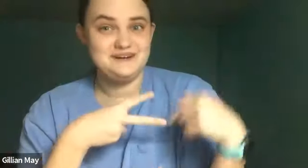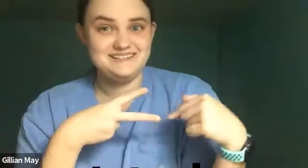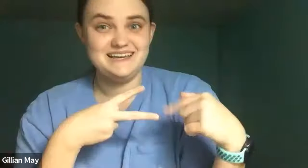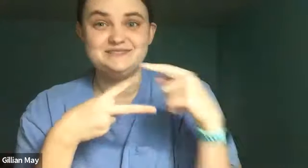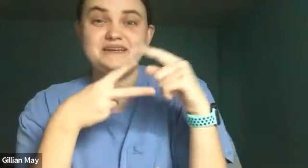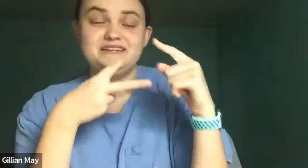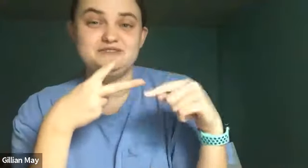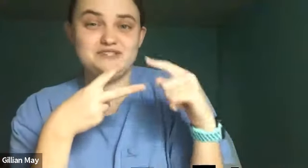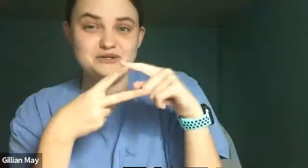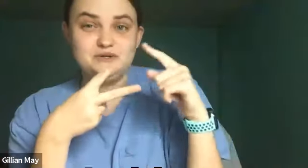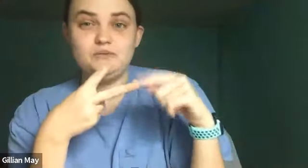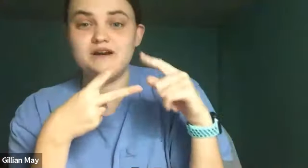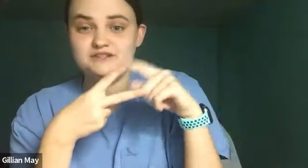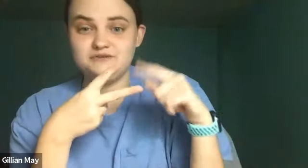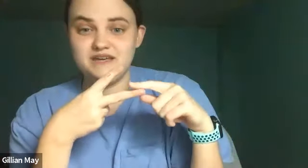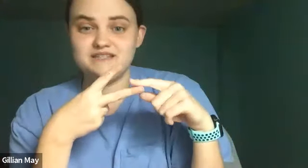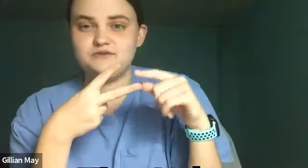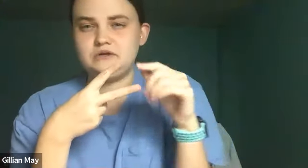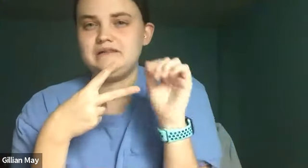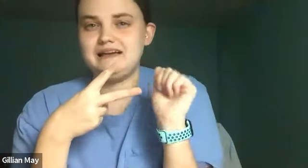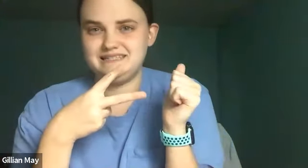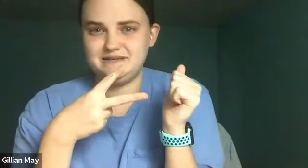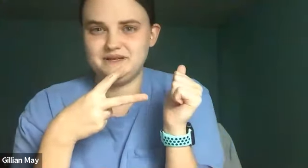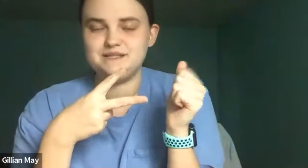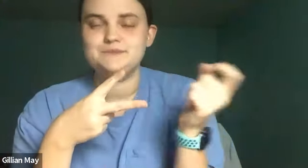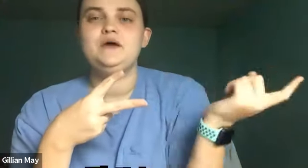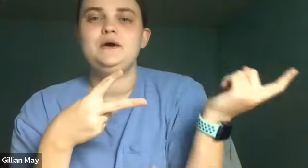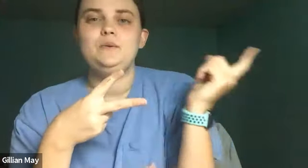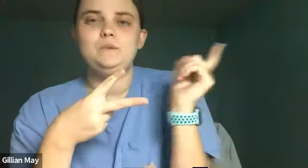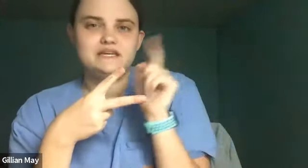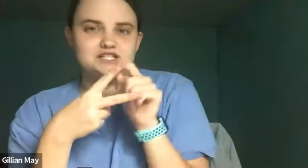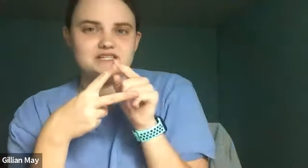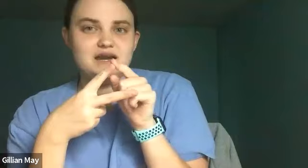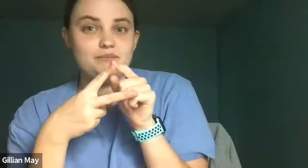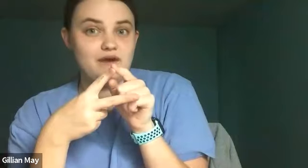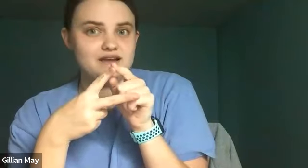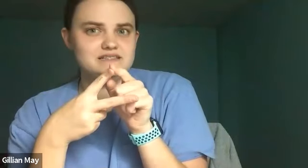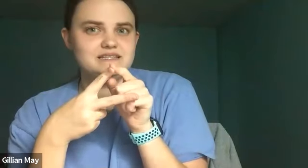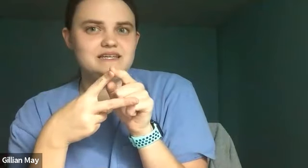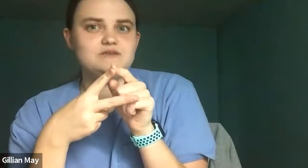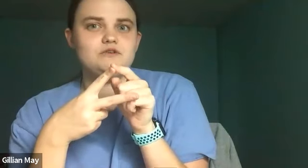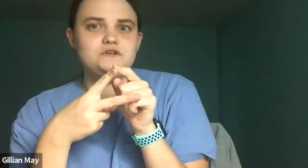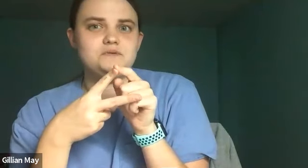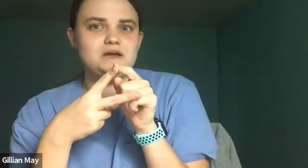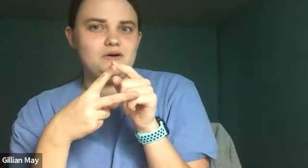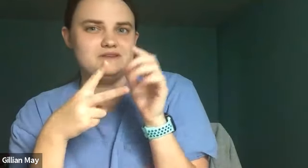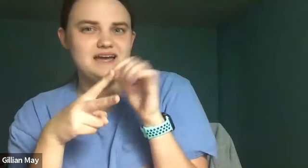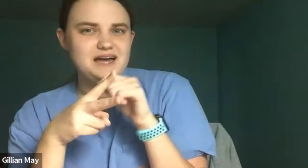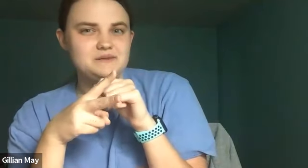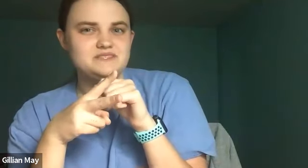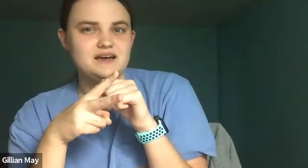was saying is we can do one of two things for our last 10 minutes. We can just kind of practice again, reviewing all the time